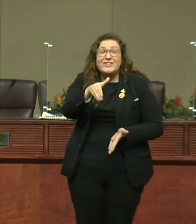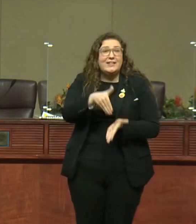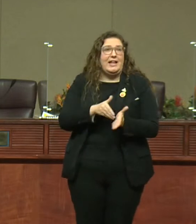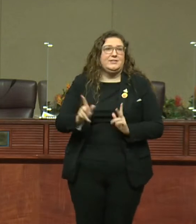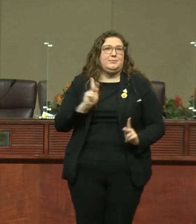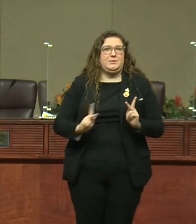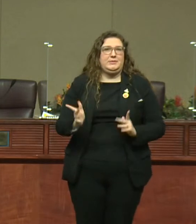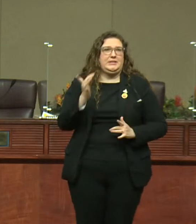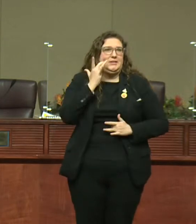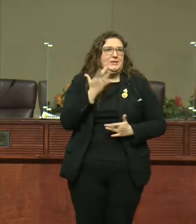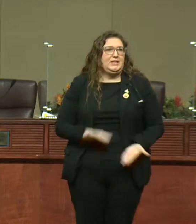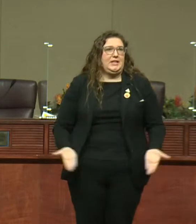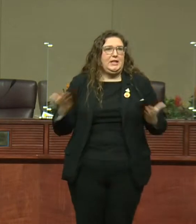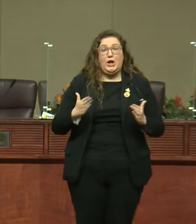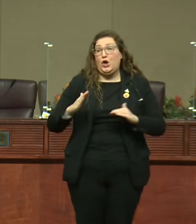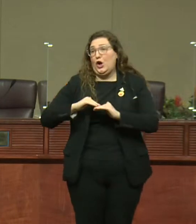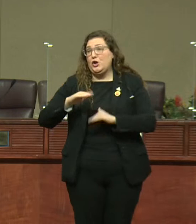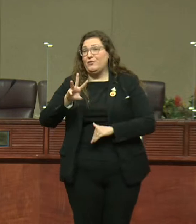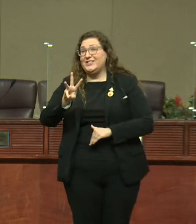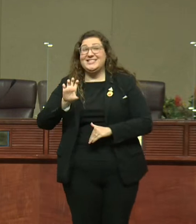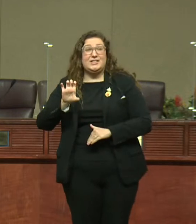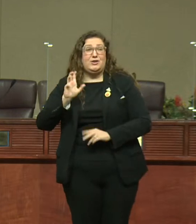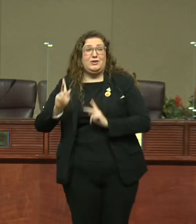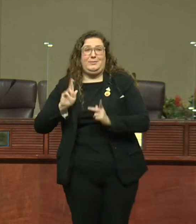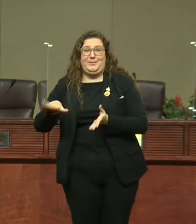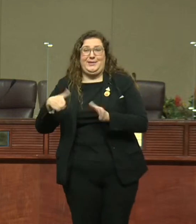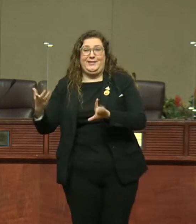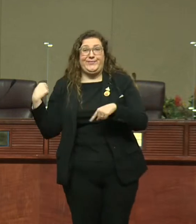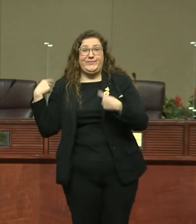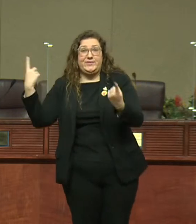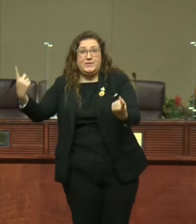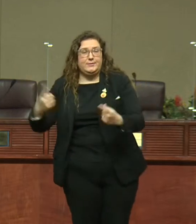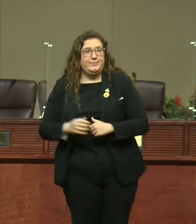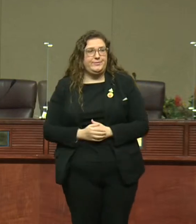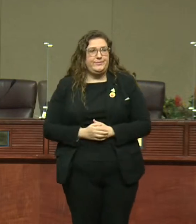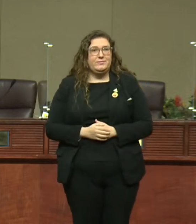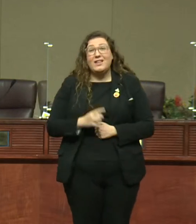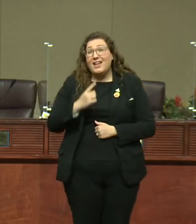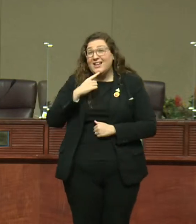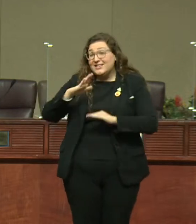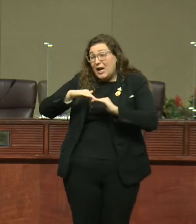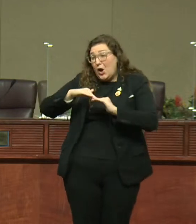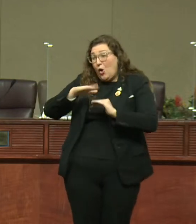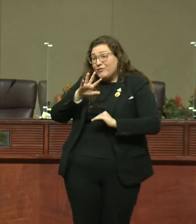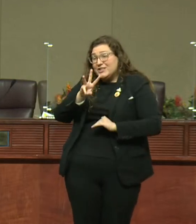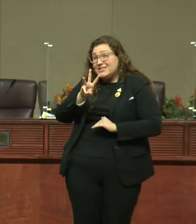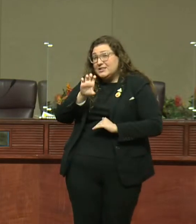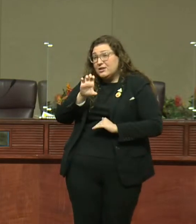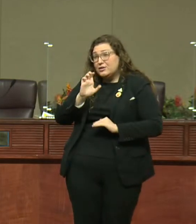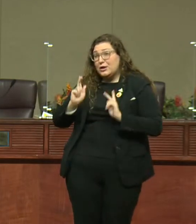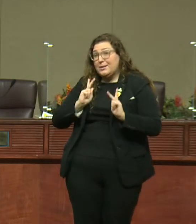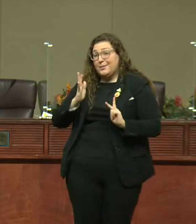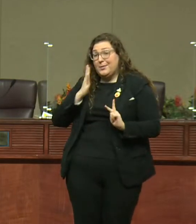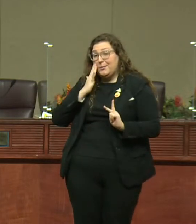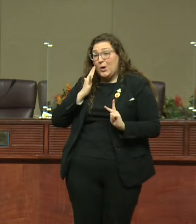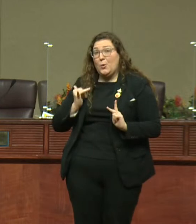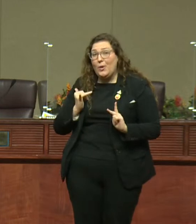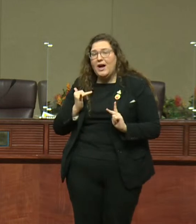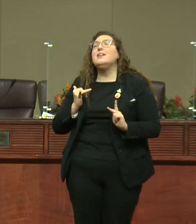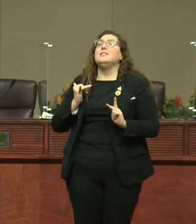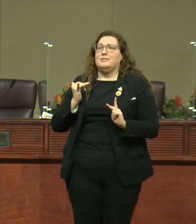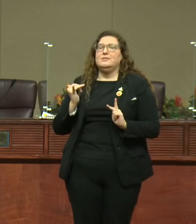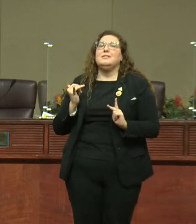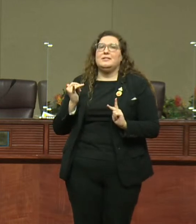and over 600 people who have died. And I say over 6 because 9 deaths continue to be